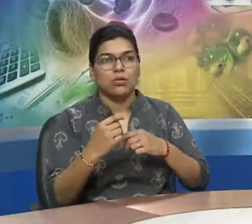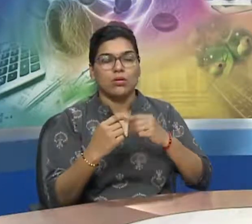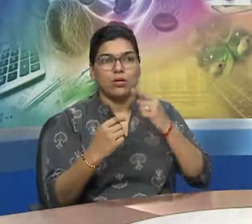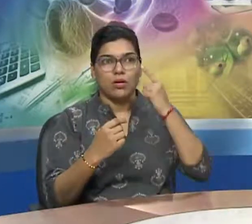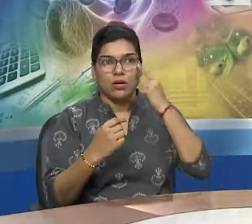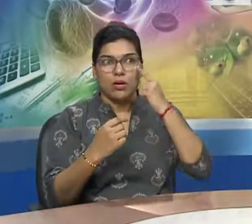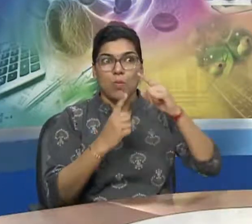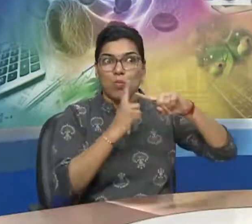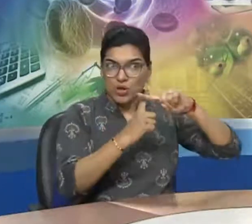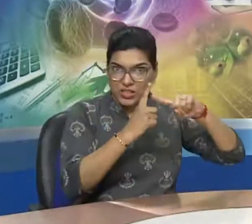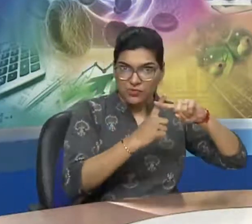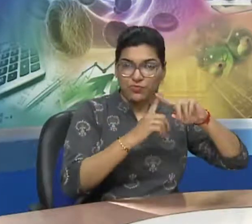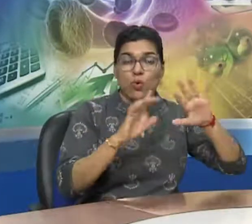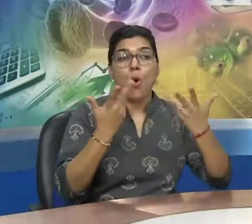emotionless eyes.